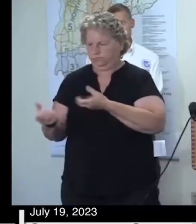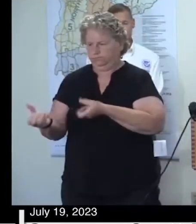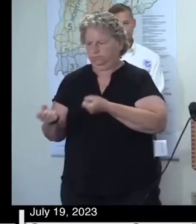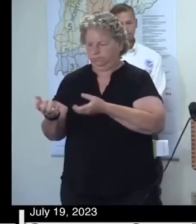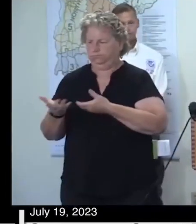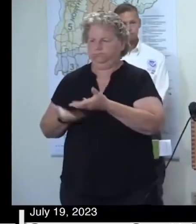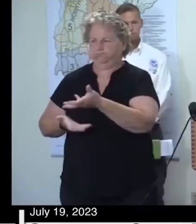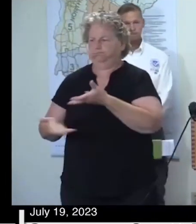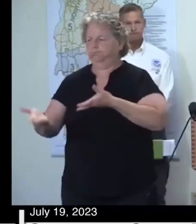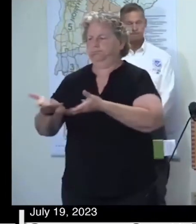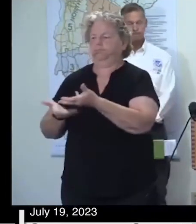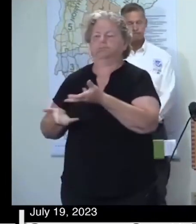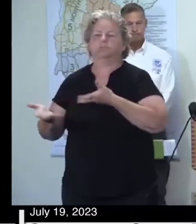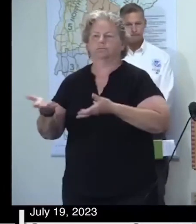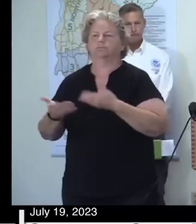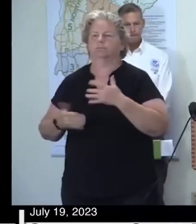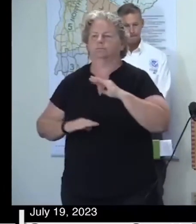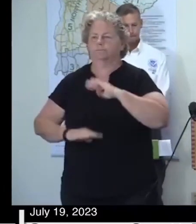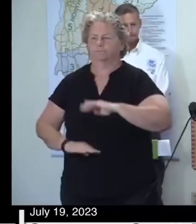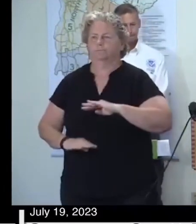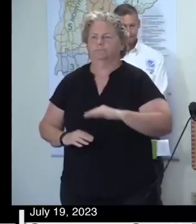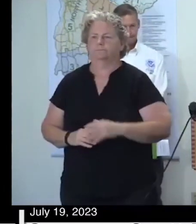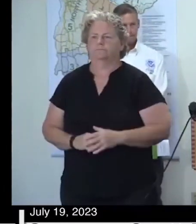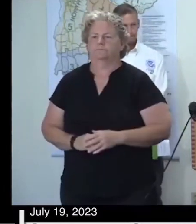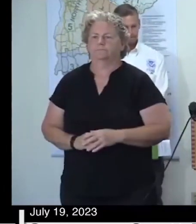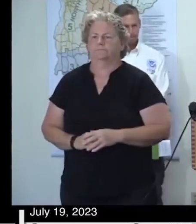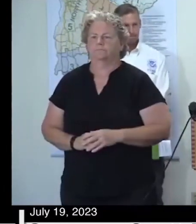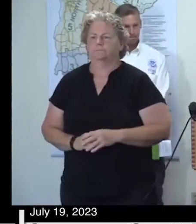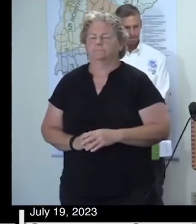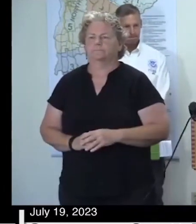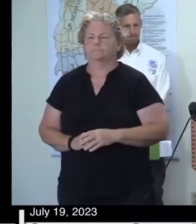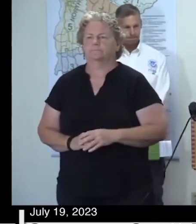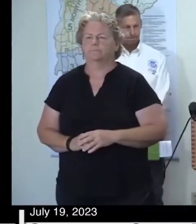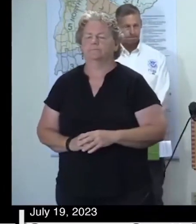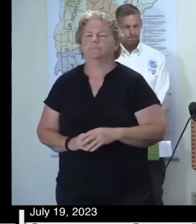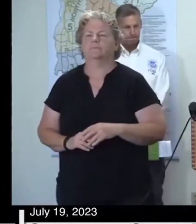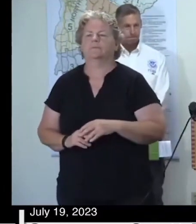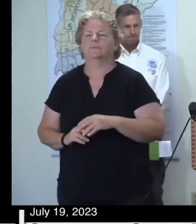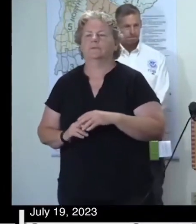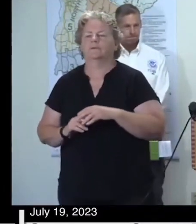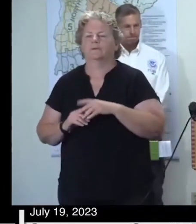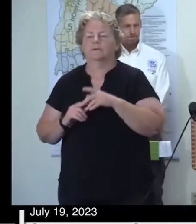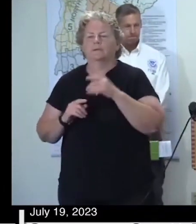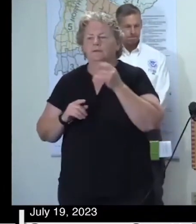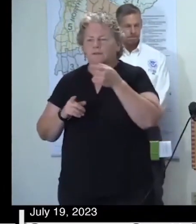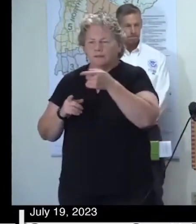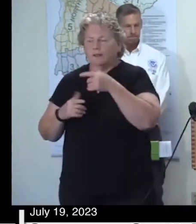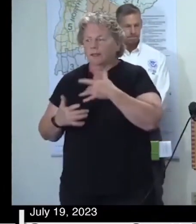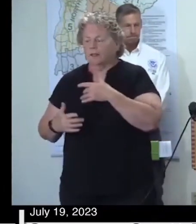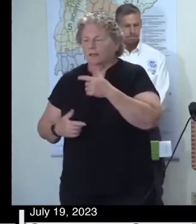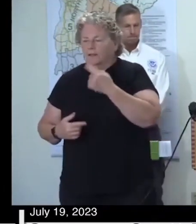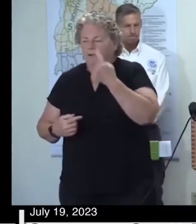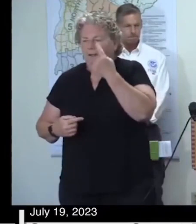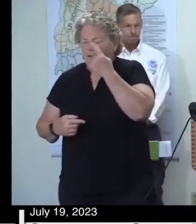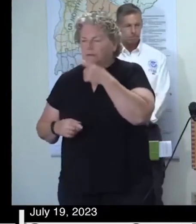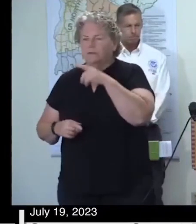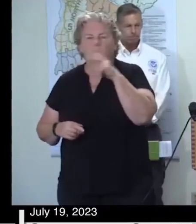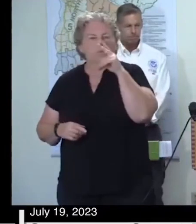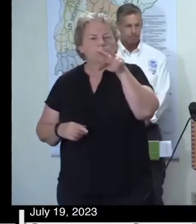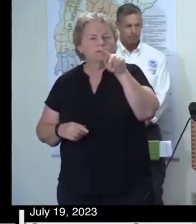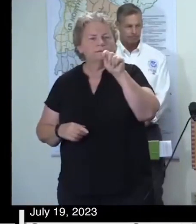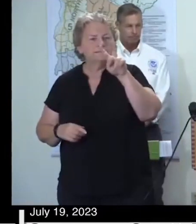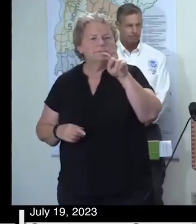well-being. Instead, let's focus on consuming information from experts who can guide us reliably through these challenging